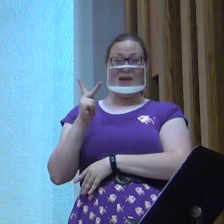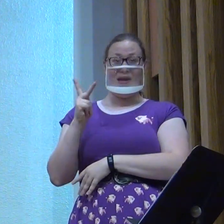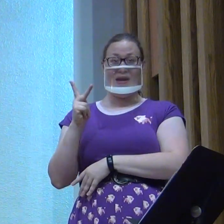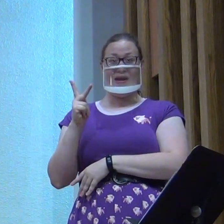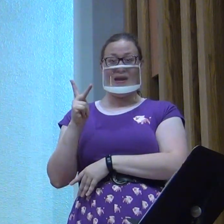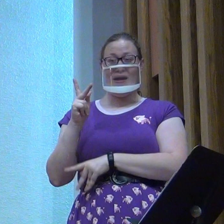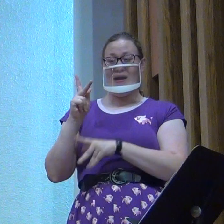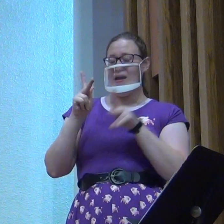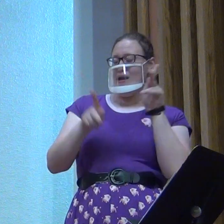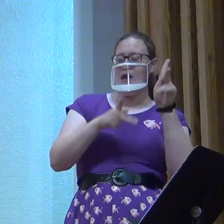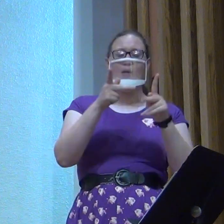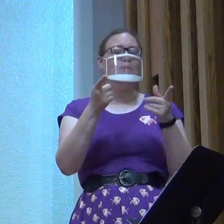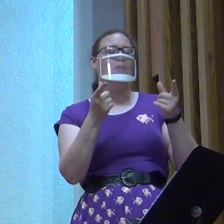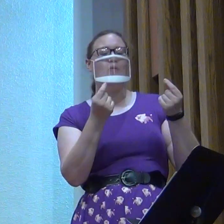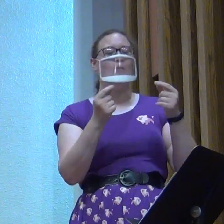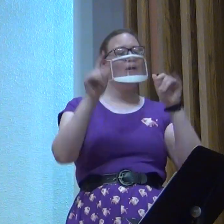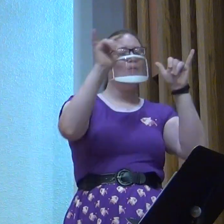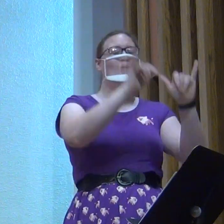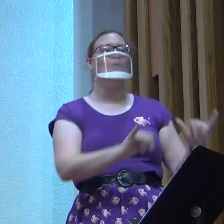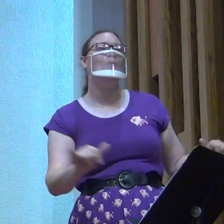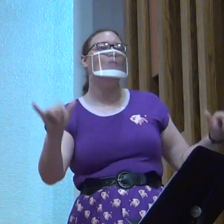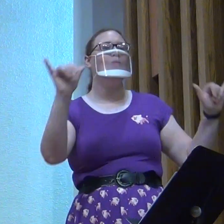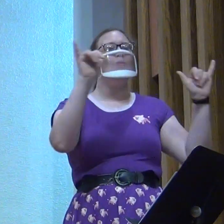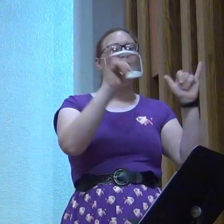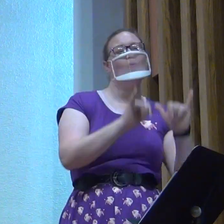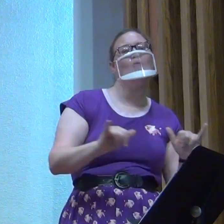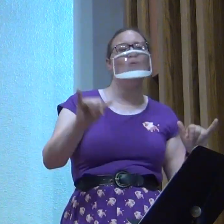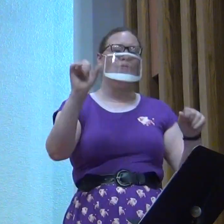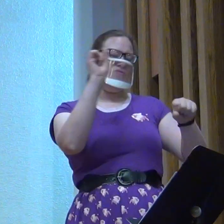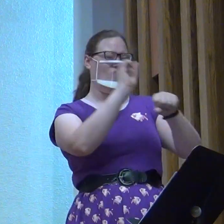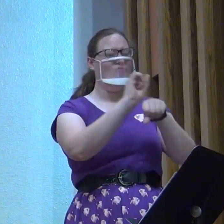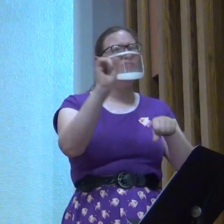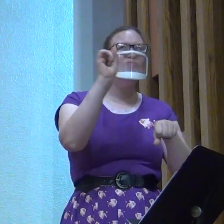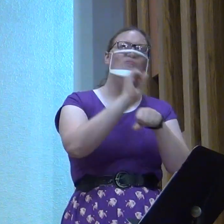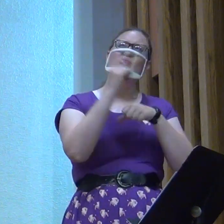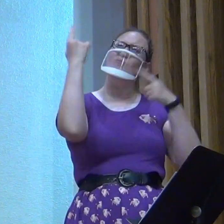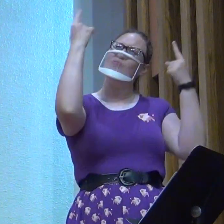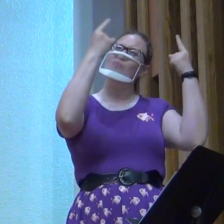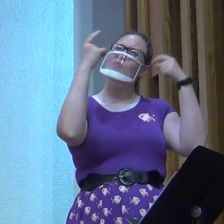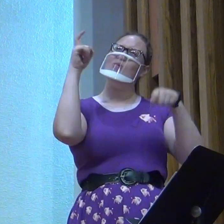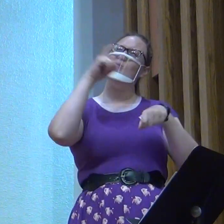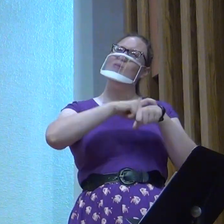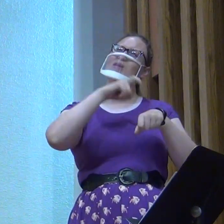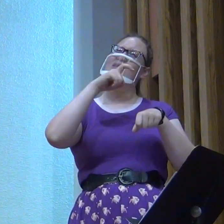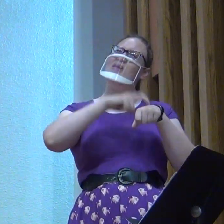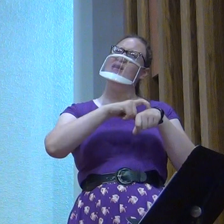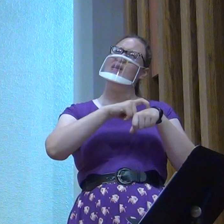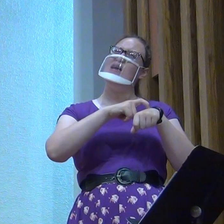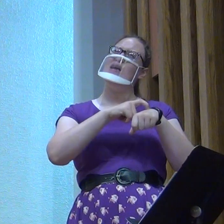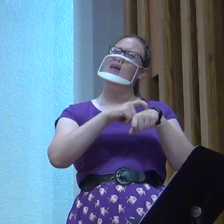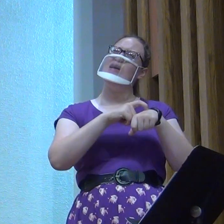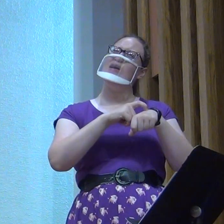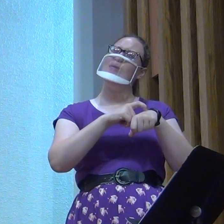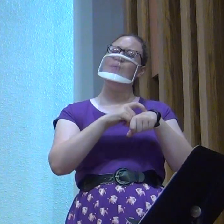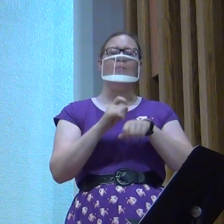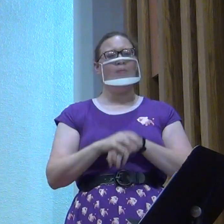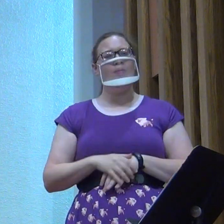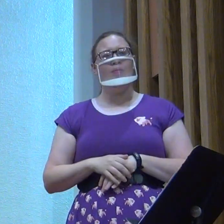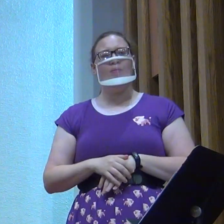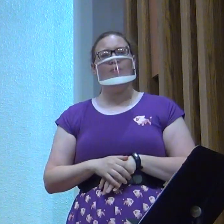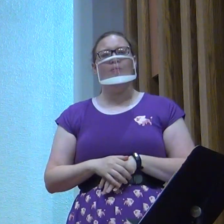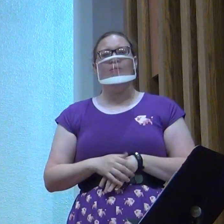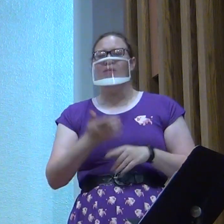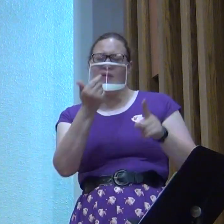people are going to be doing their thing. They're going to be wondering what time it is. They're going to